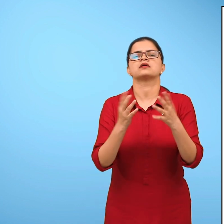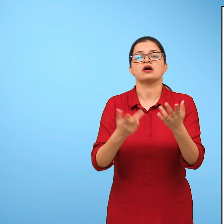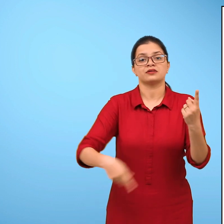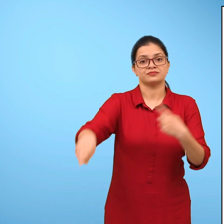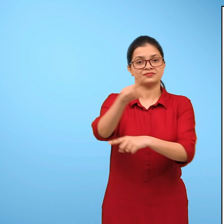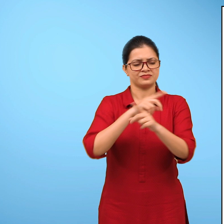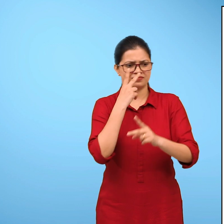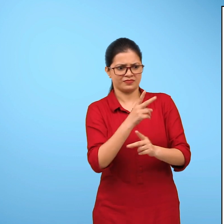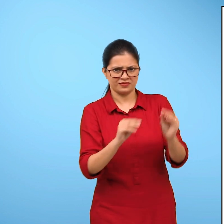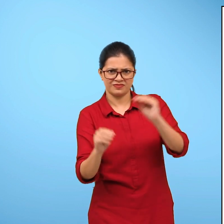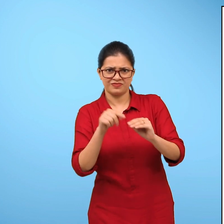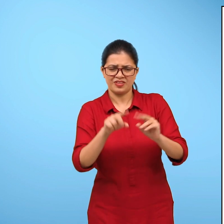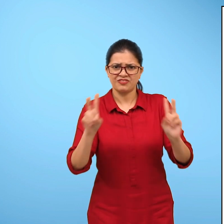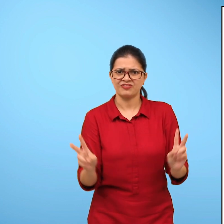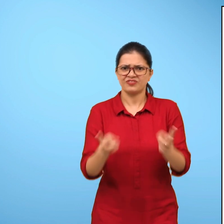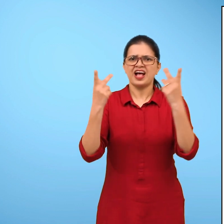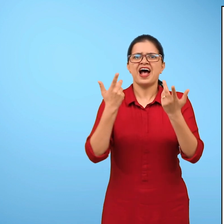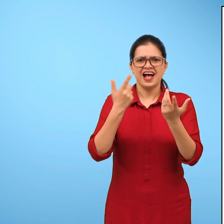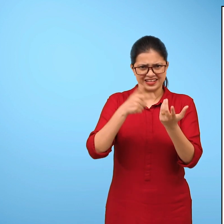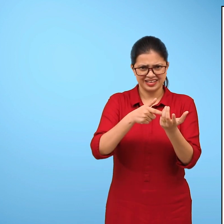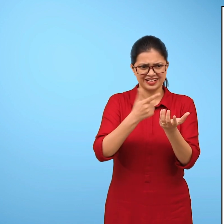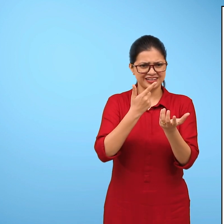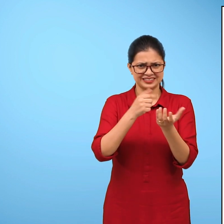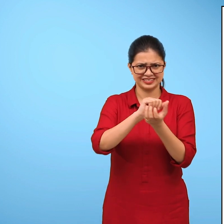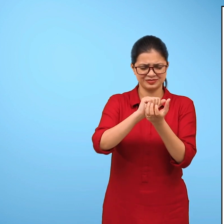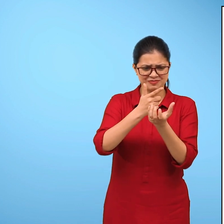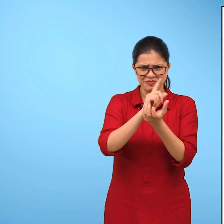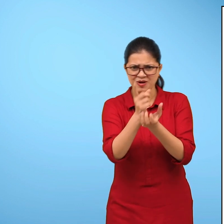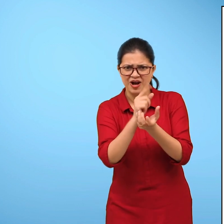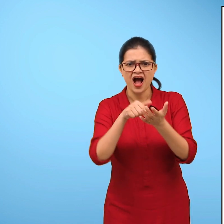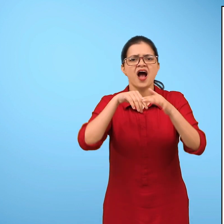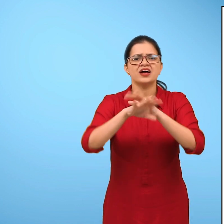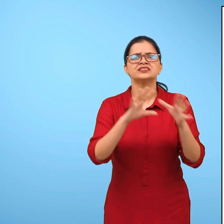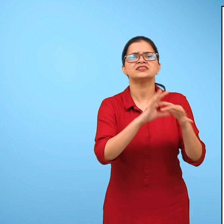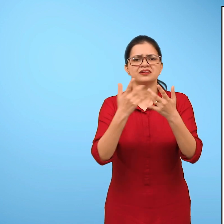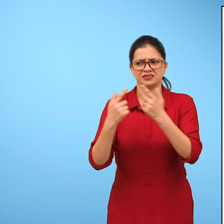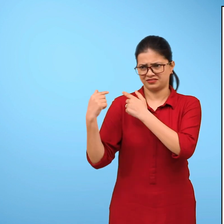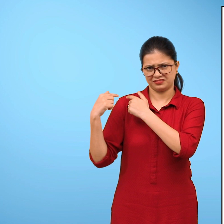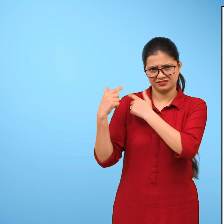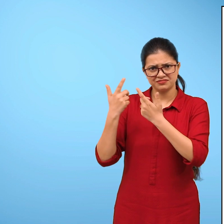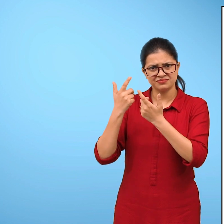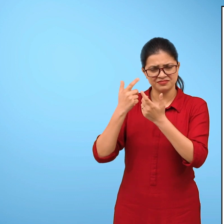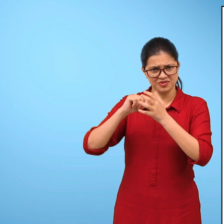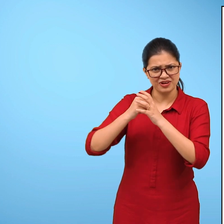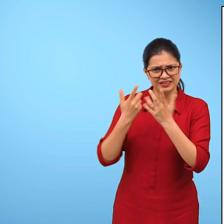How is this movement different from what we saw with our constructed ball and socket joint?